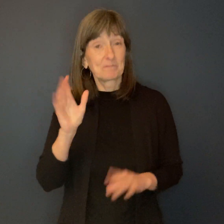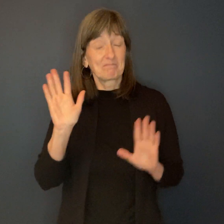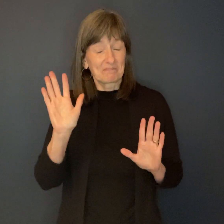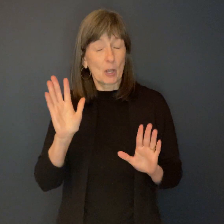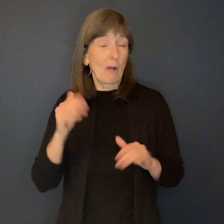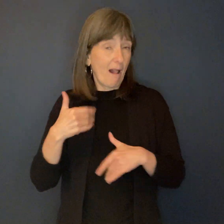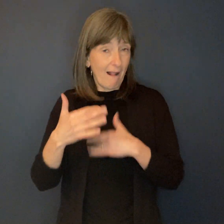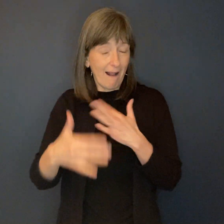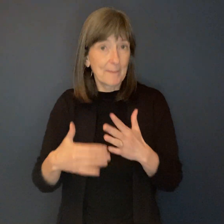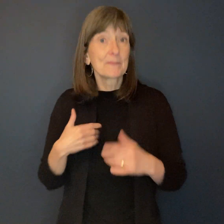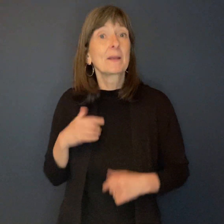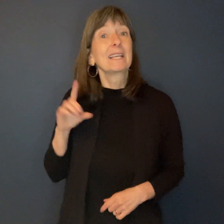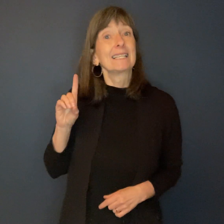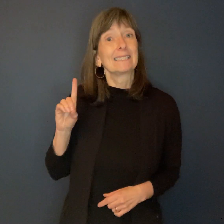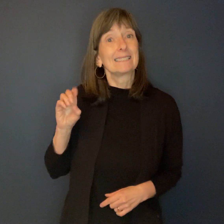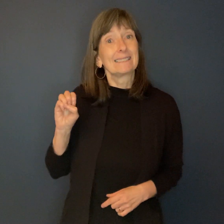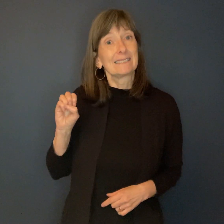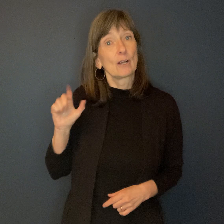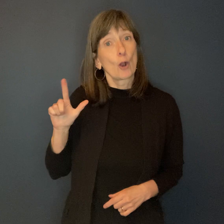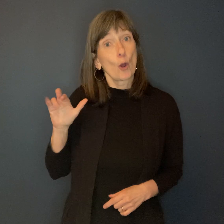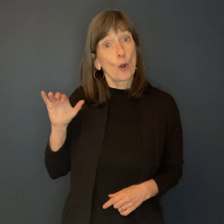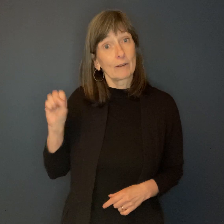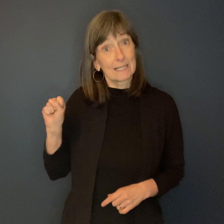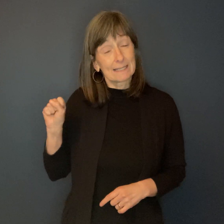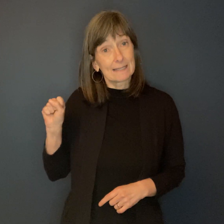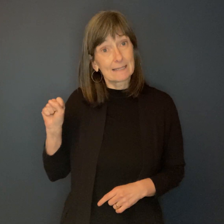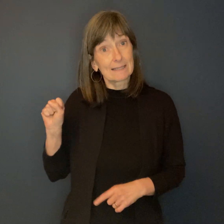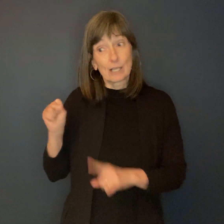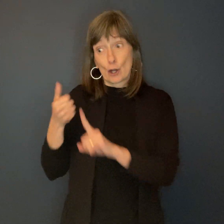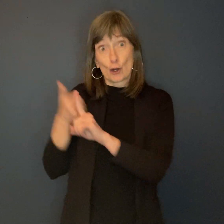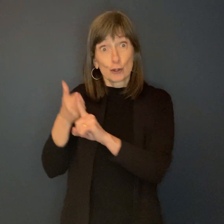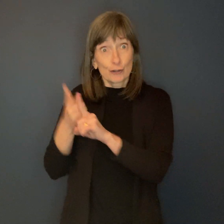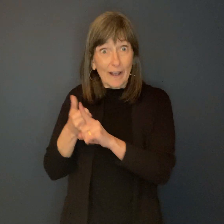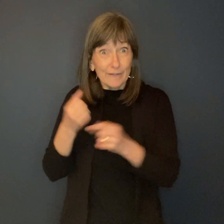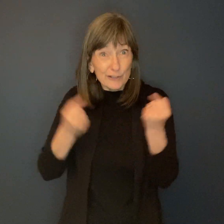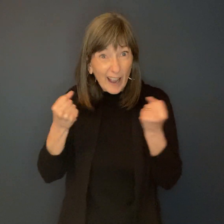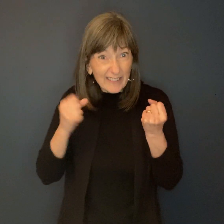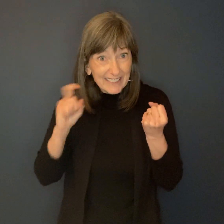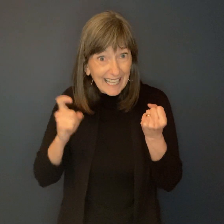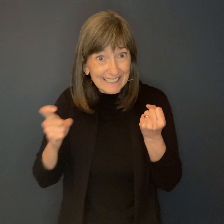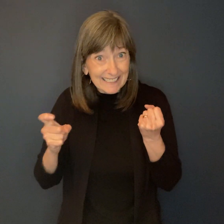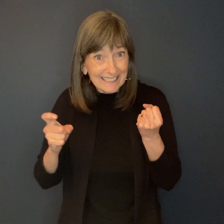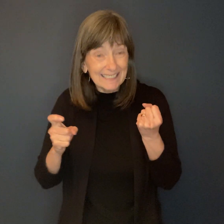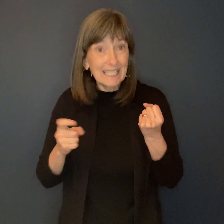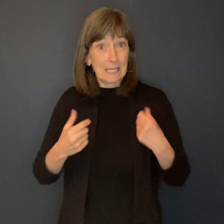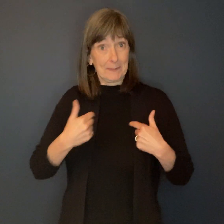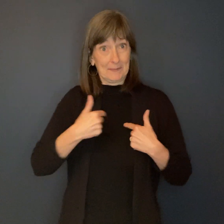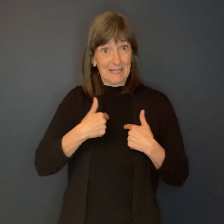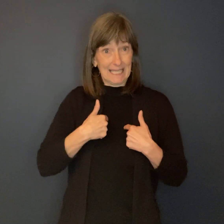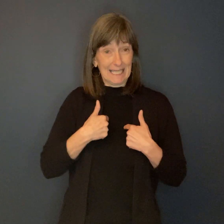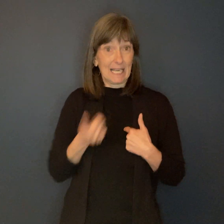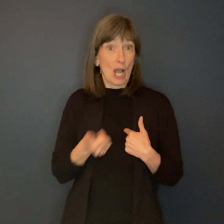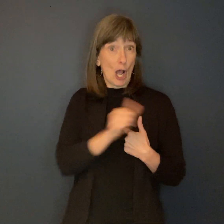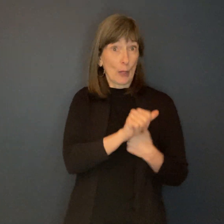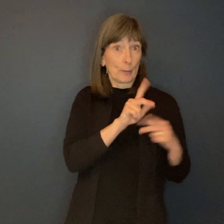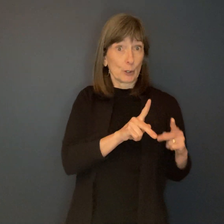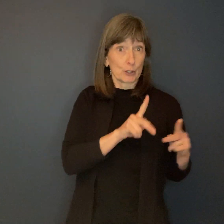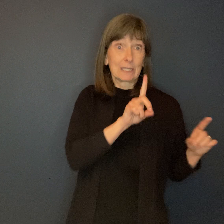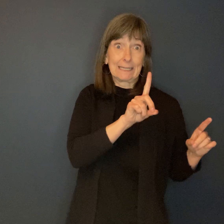Dolores ended up driving the taxi. Myself and a person that we supported were pushing the